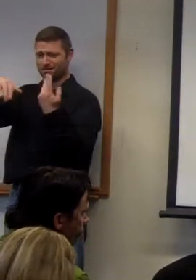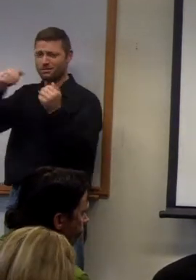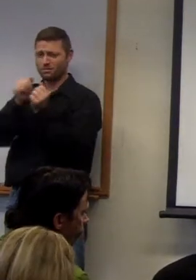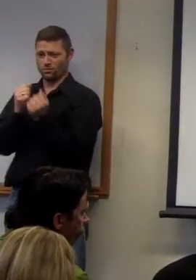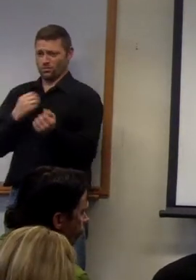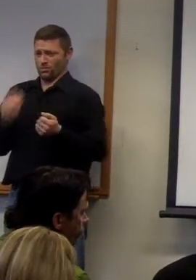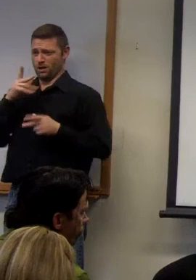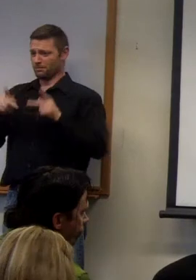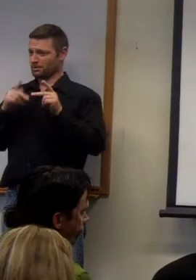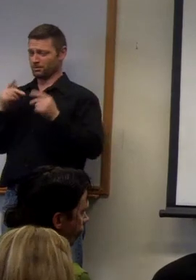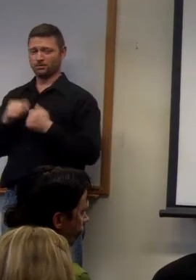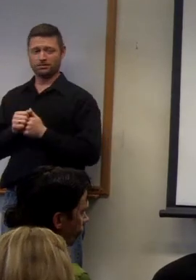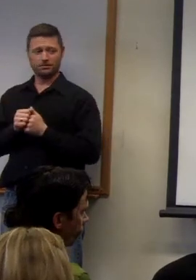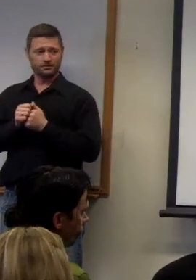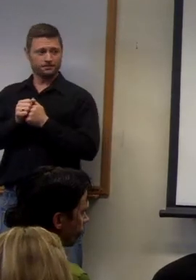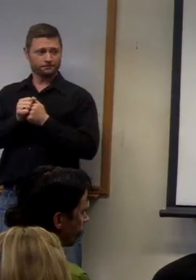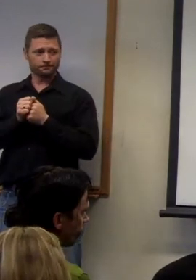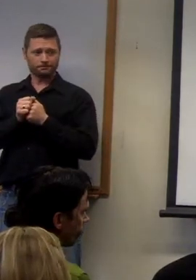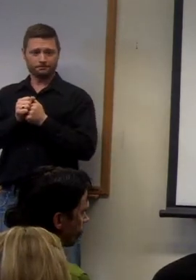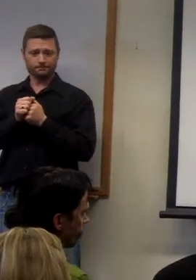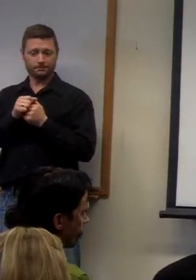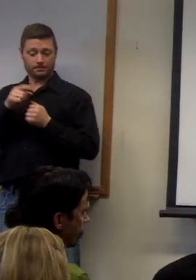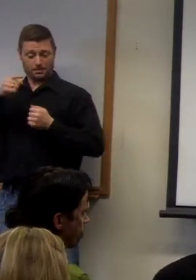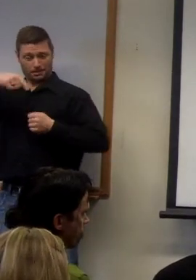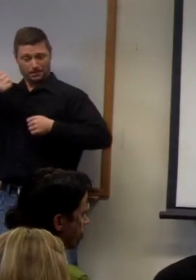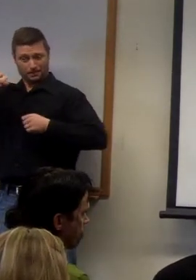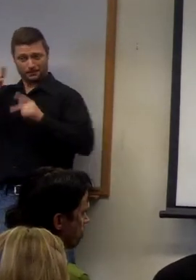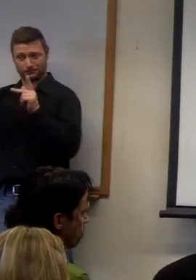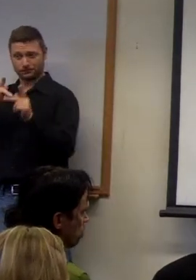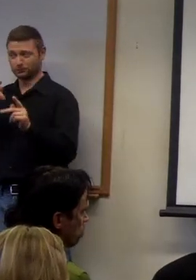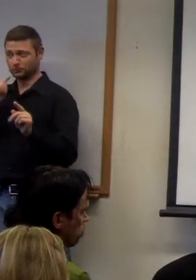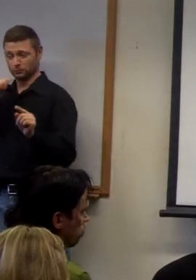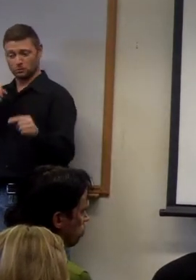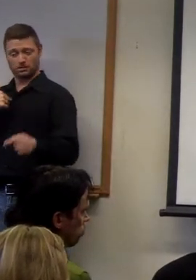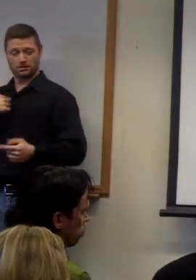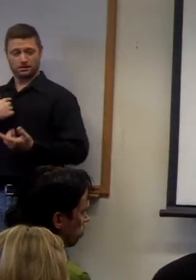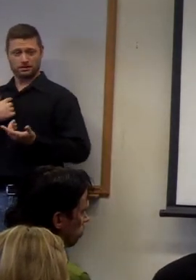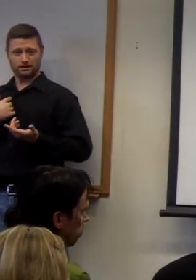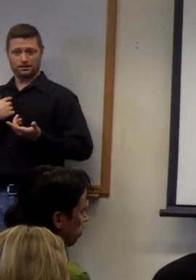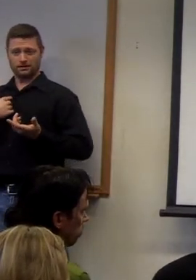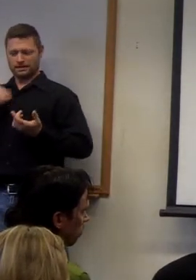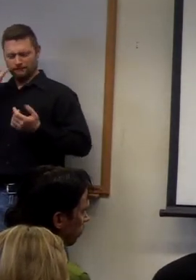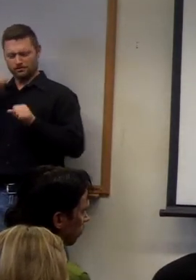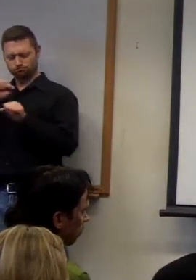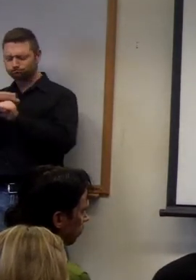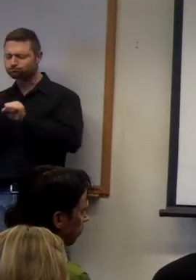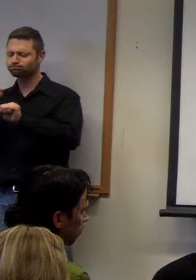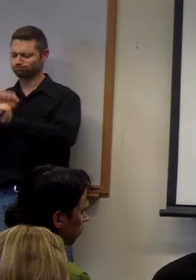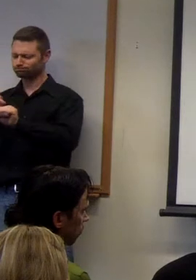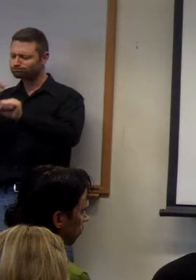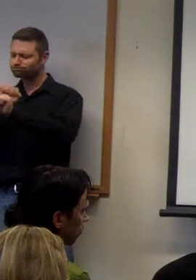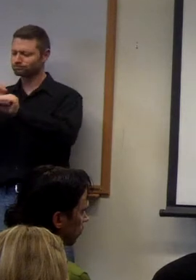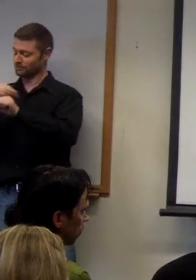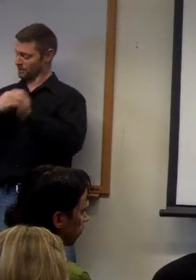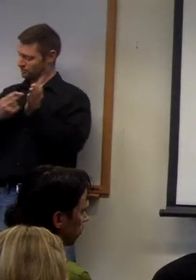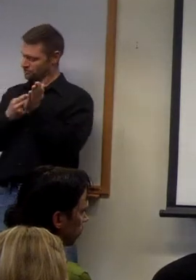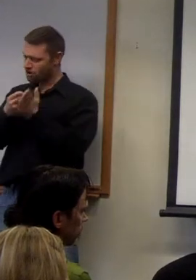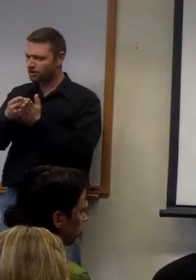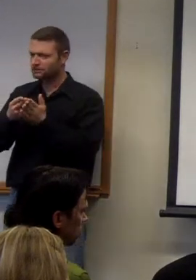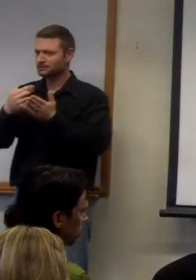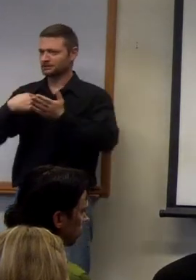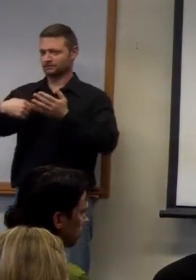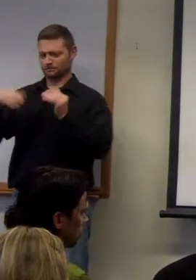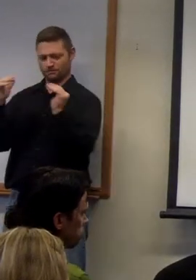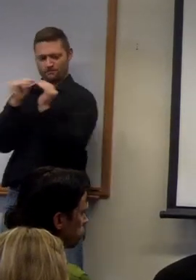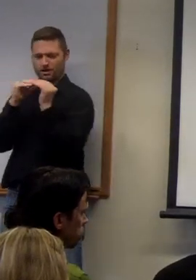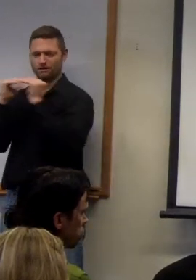have ever known. And all my life, these people told me that if I worked hard, if I was honest, if I treated